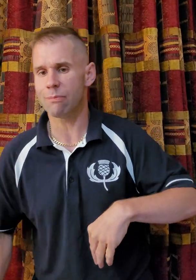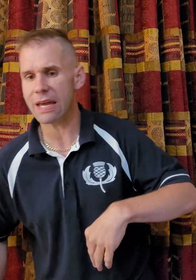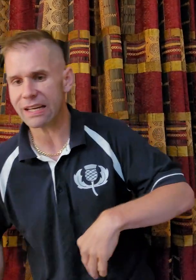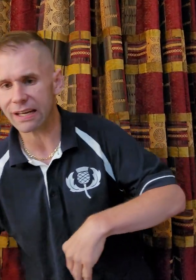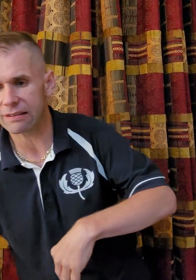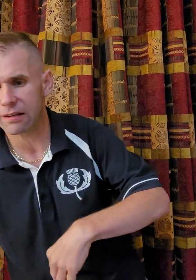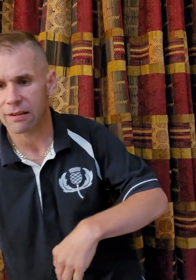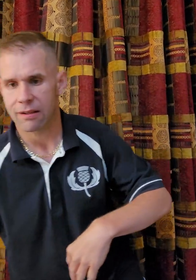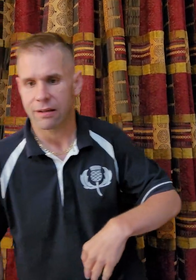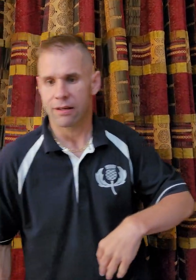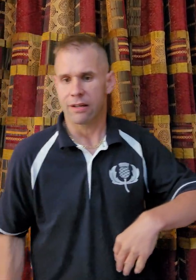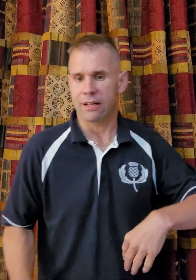make it.